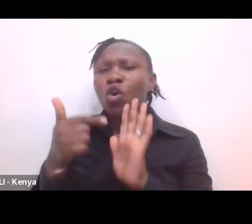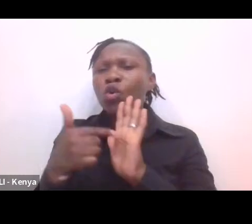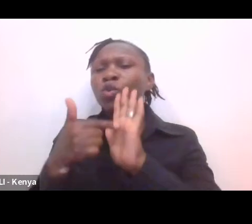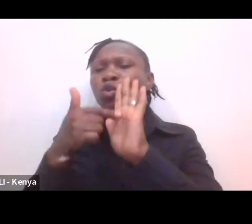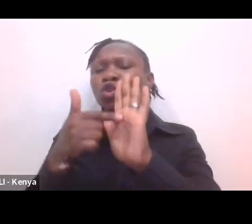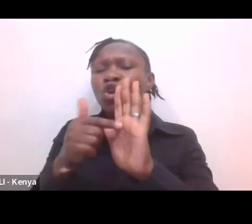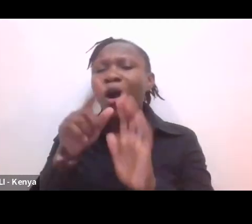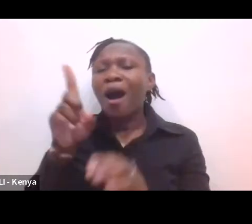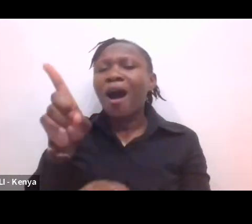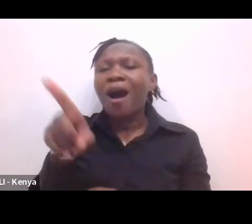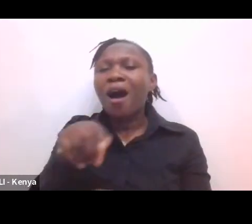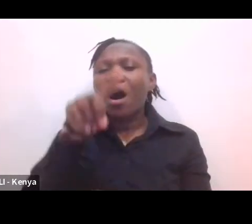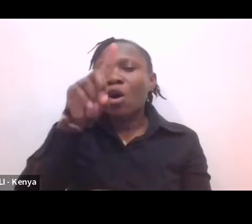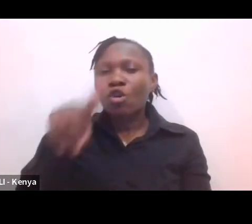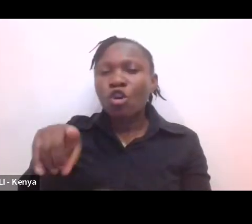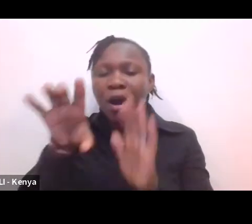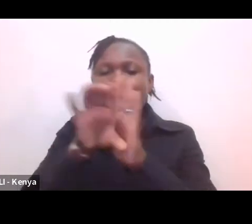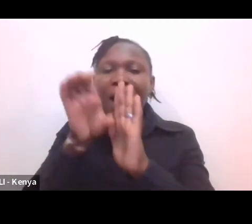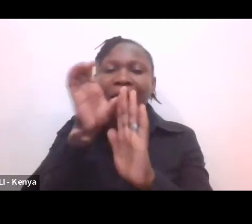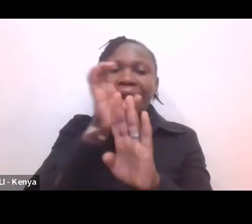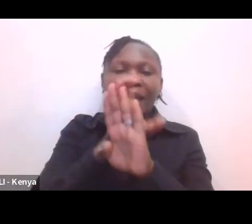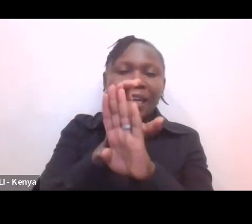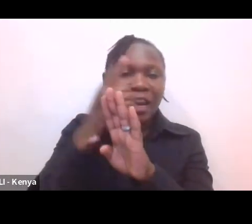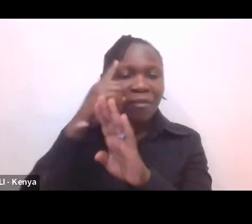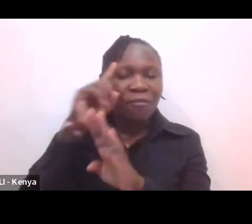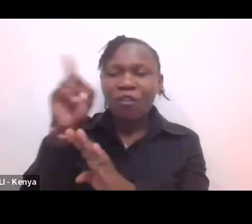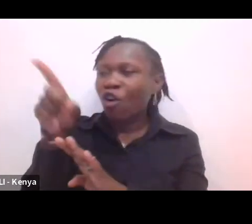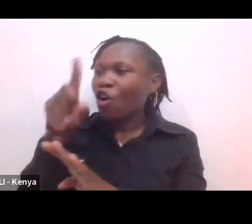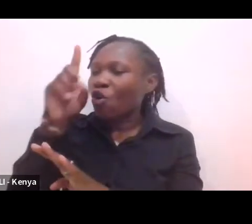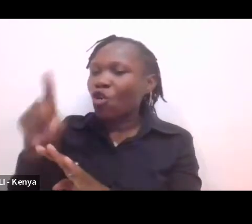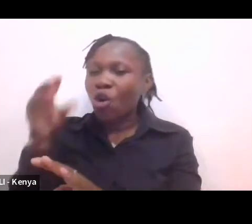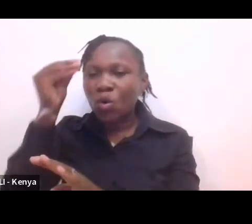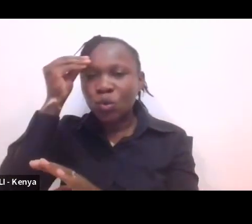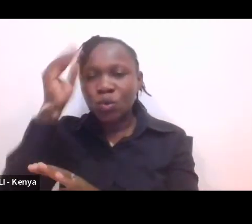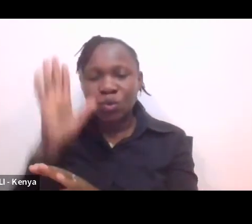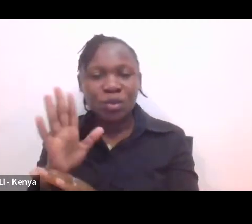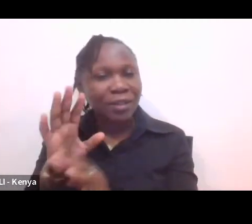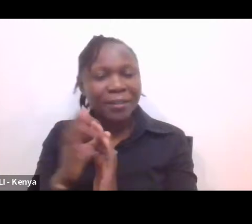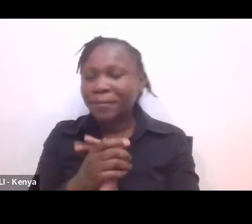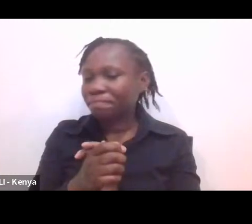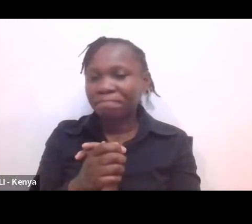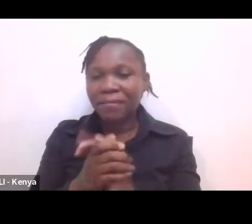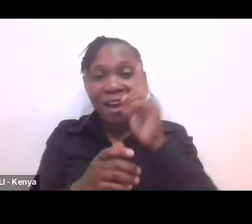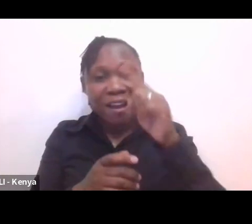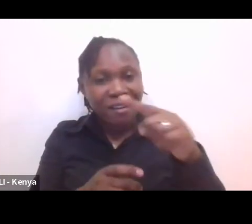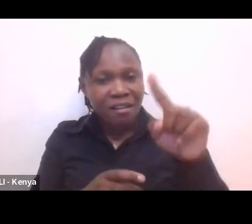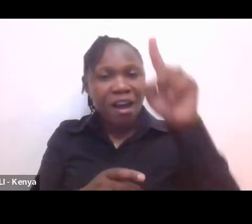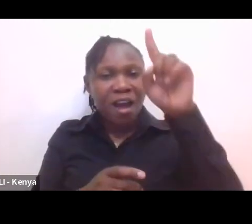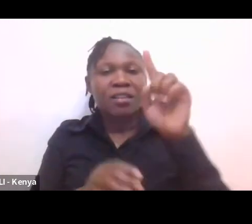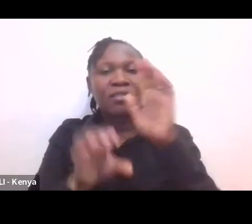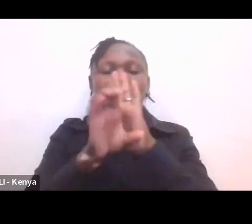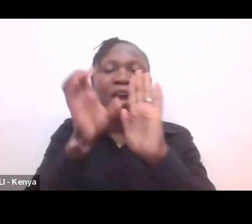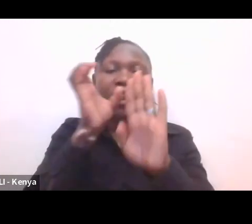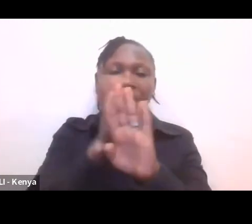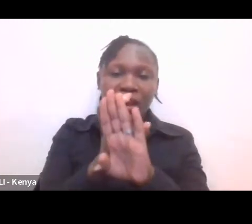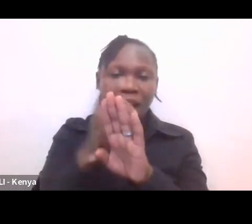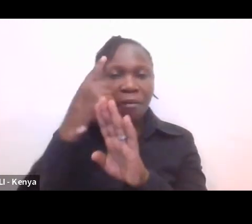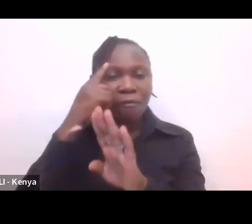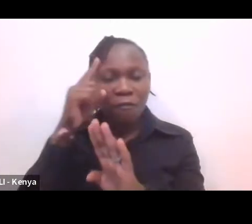curriculum on the wrong student. The right curriculum for the right student.